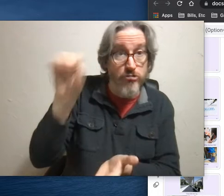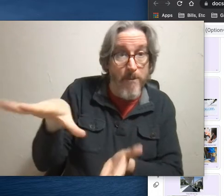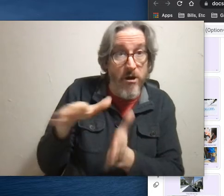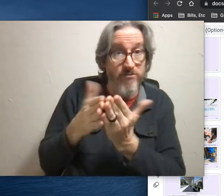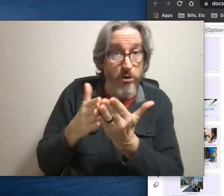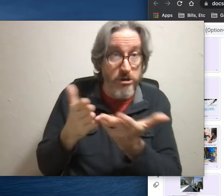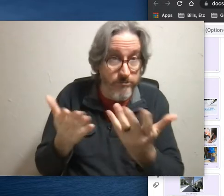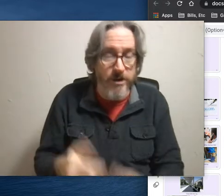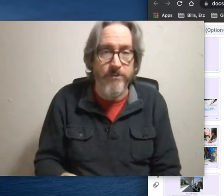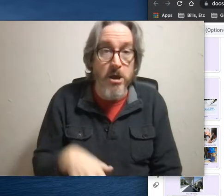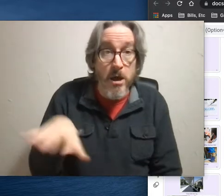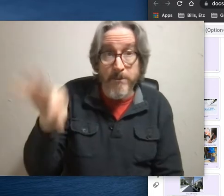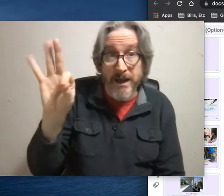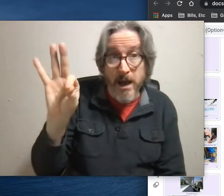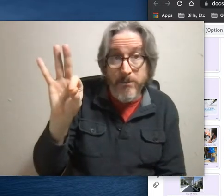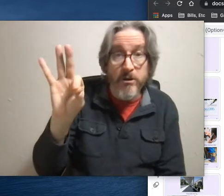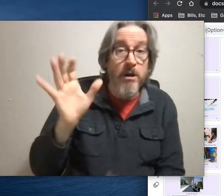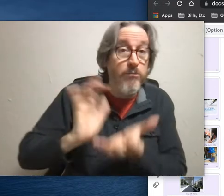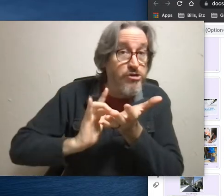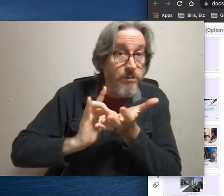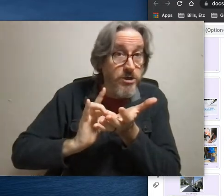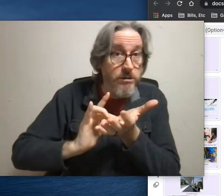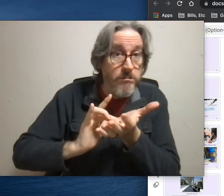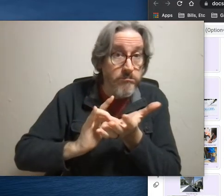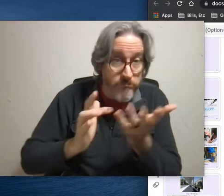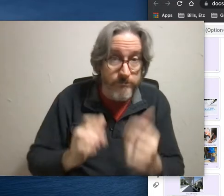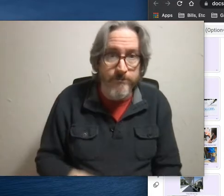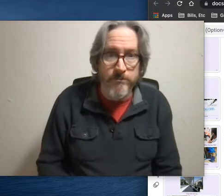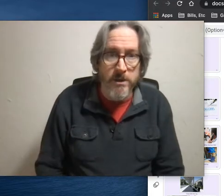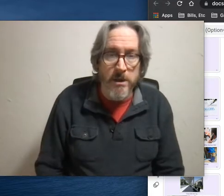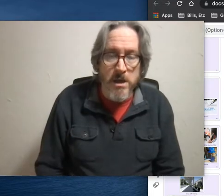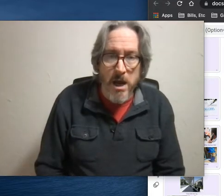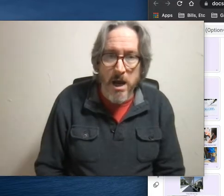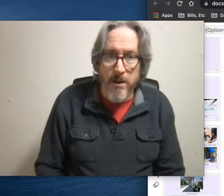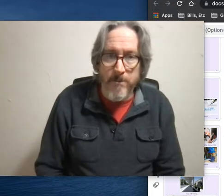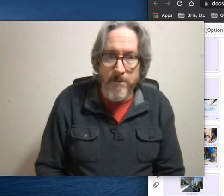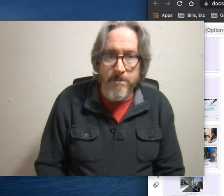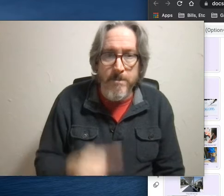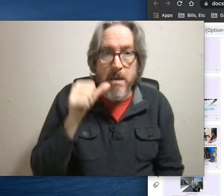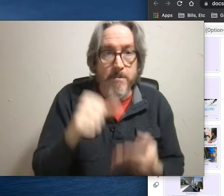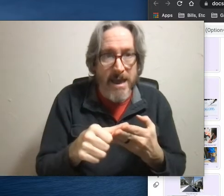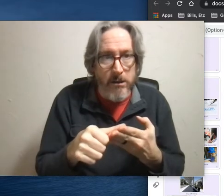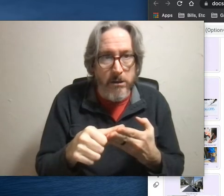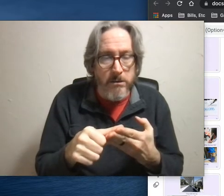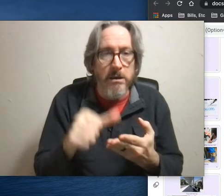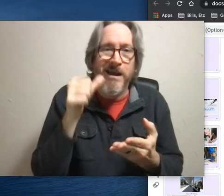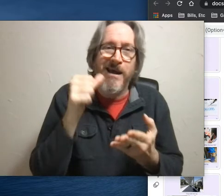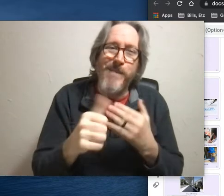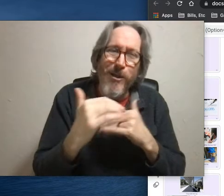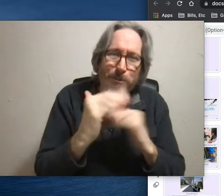book, drop off book, right? Pick up prescription.